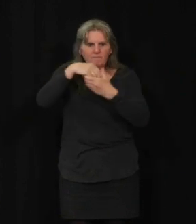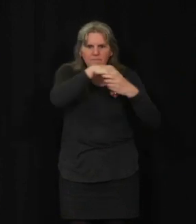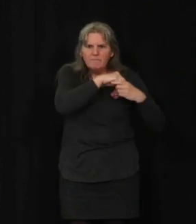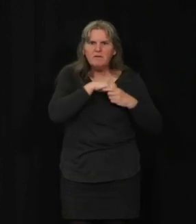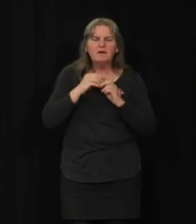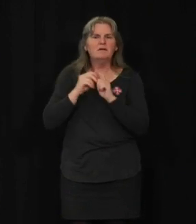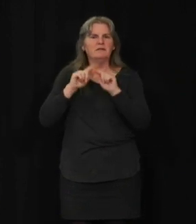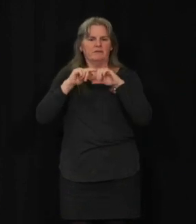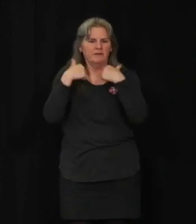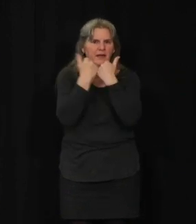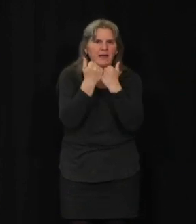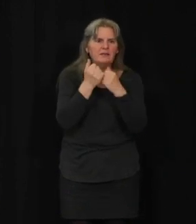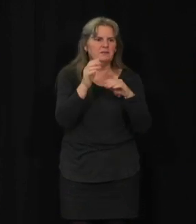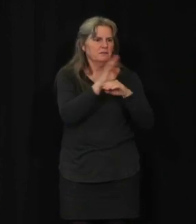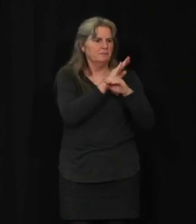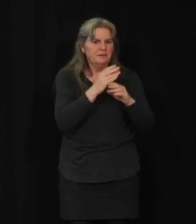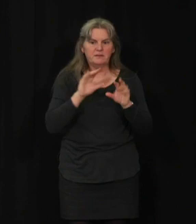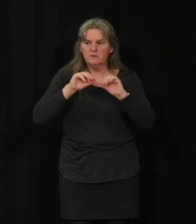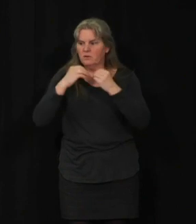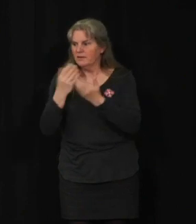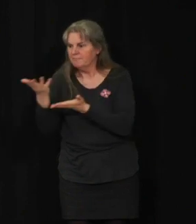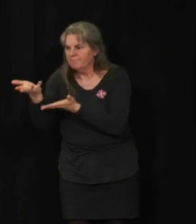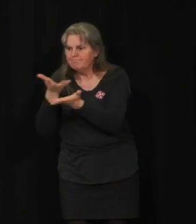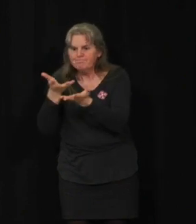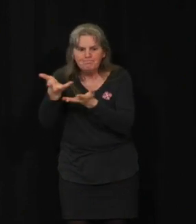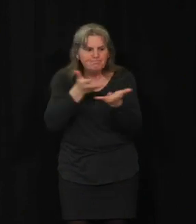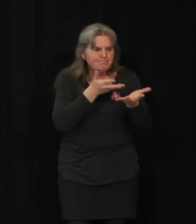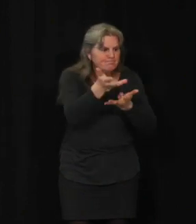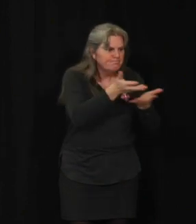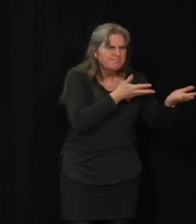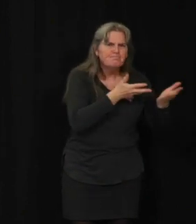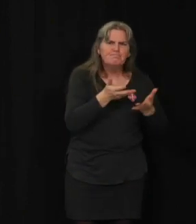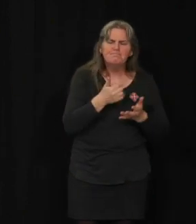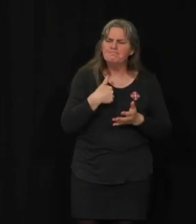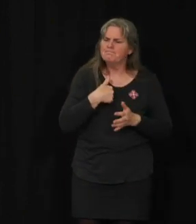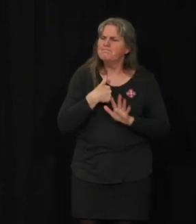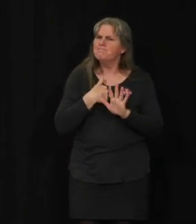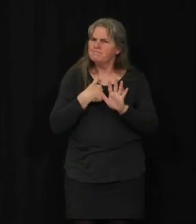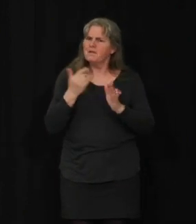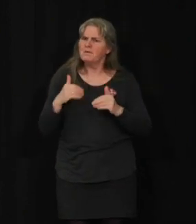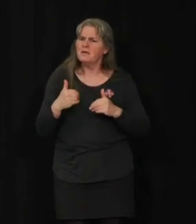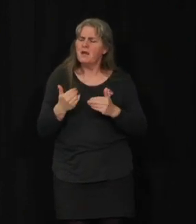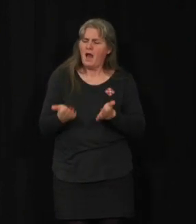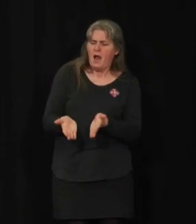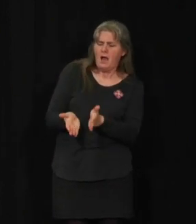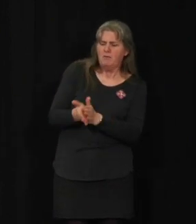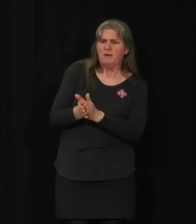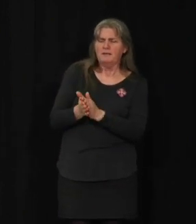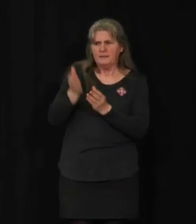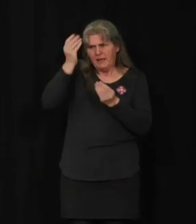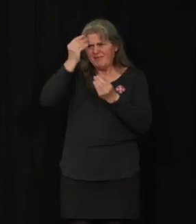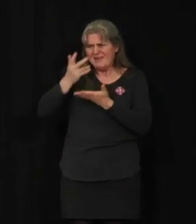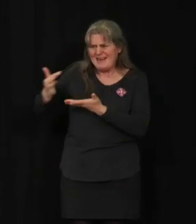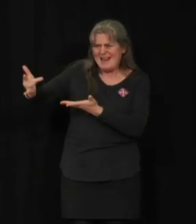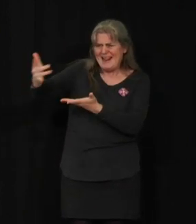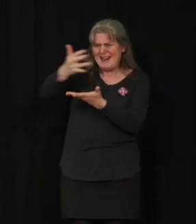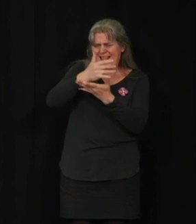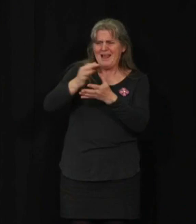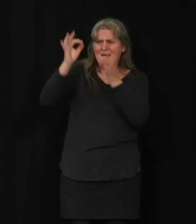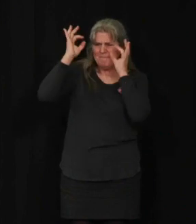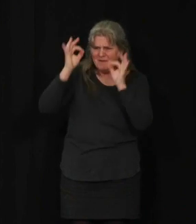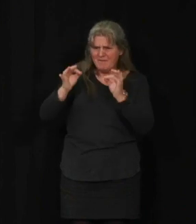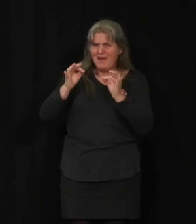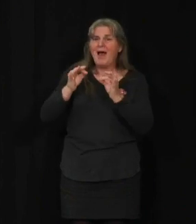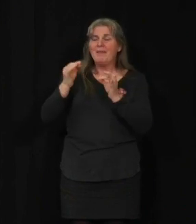different agencies, the business organizations, I made the request early that we get information out as quickly as we are